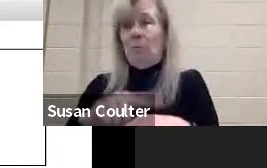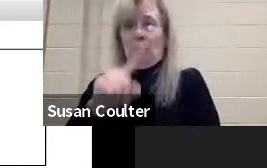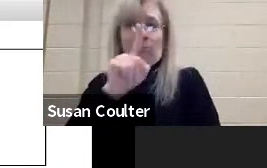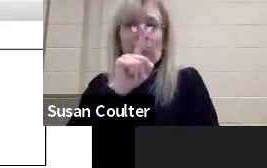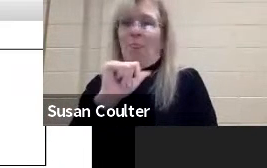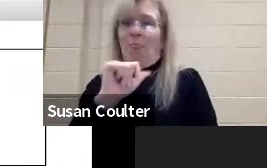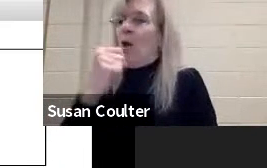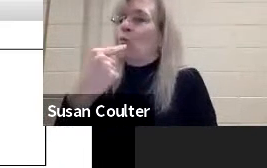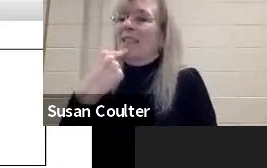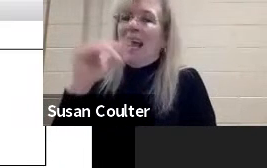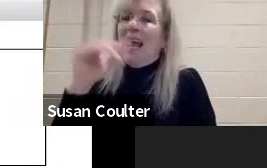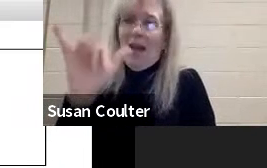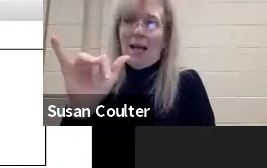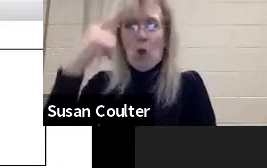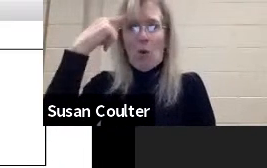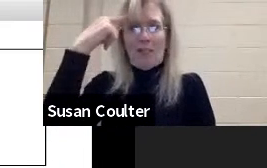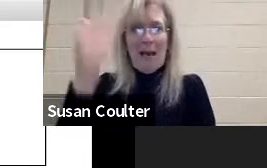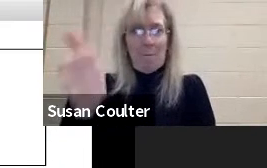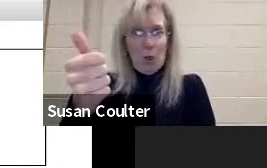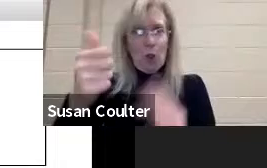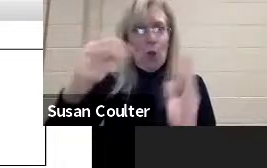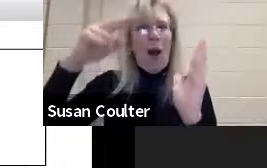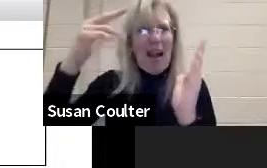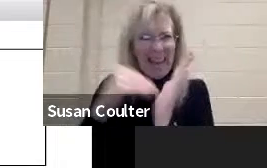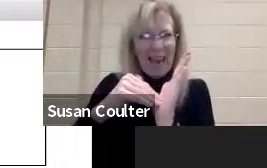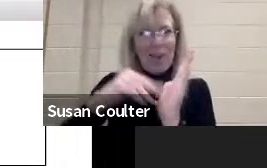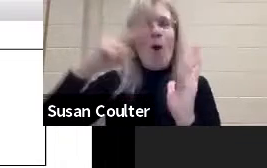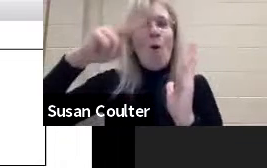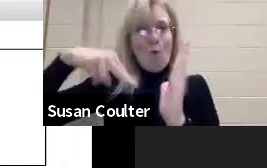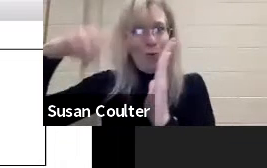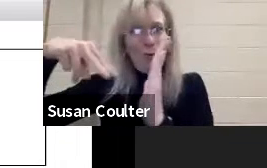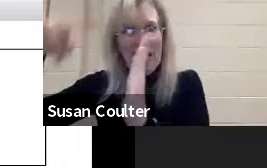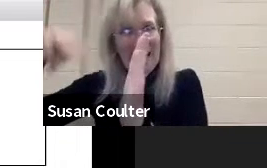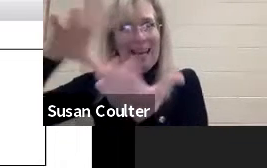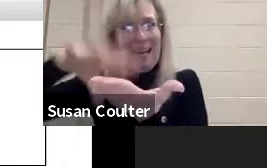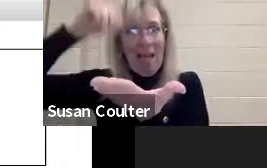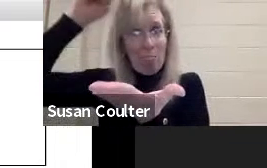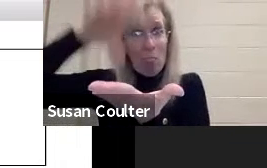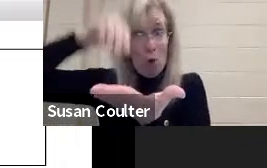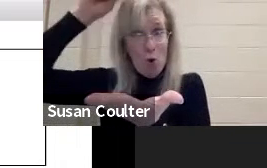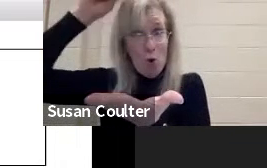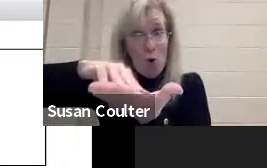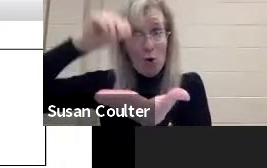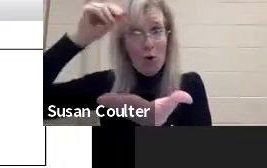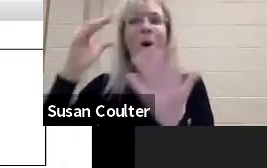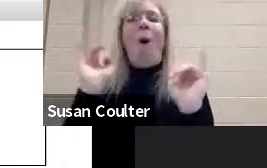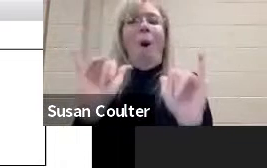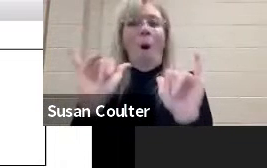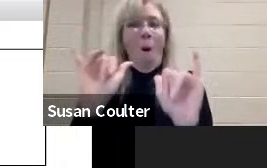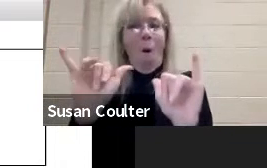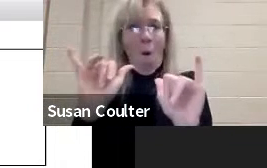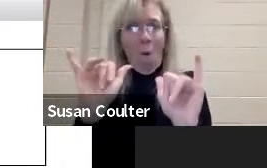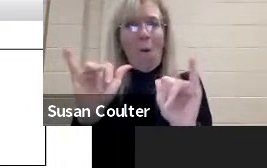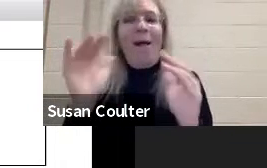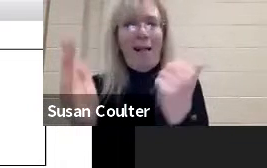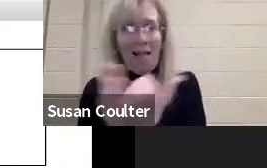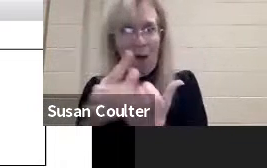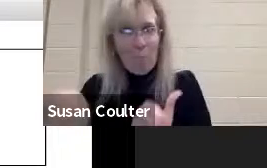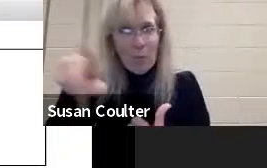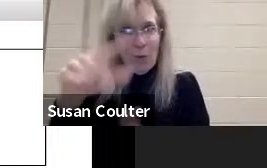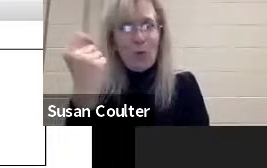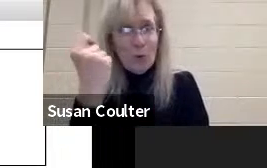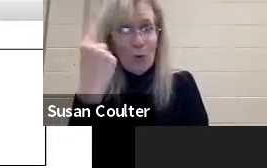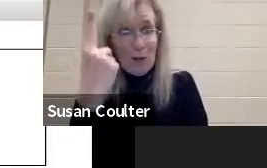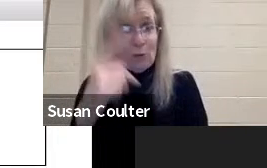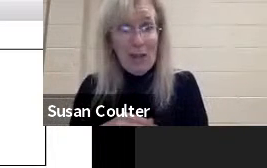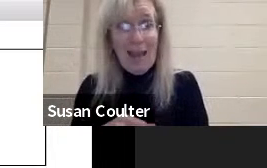many times they don't say that. So it's up to you. Again, read and learn all